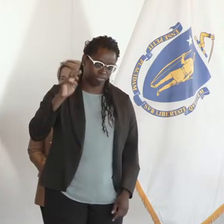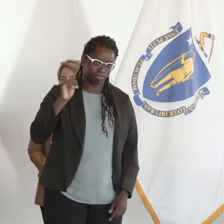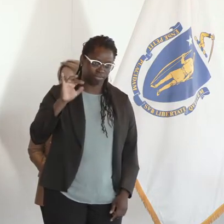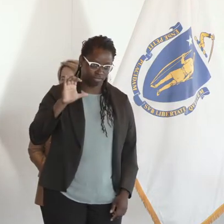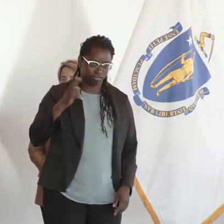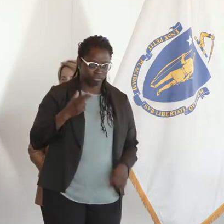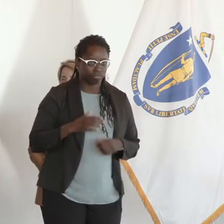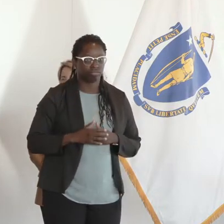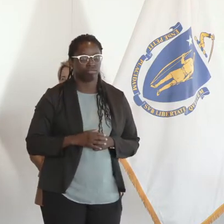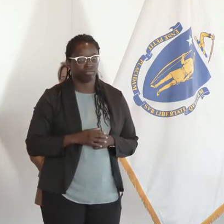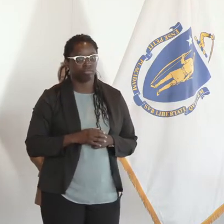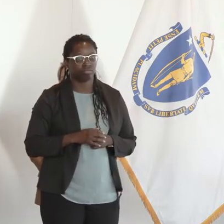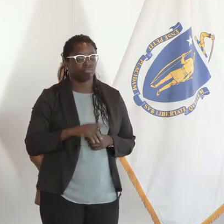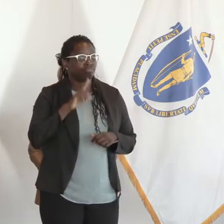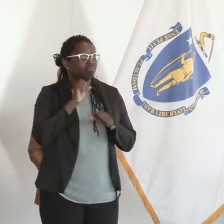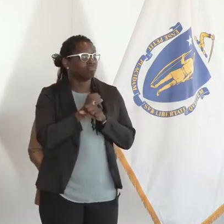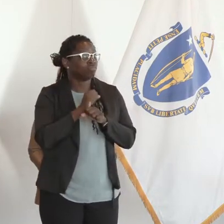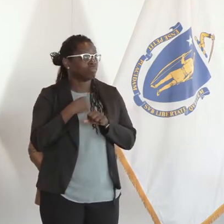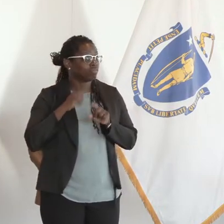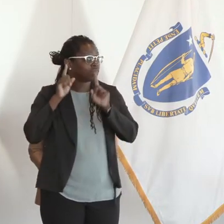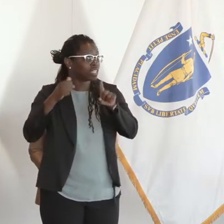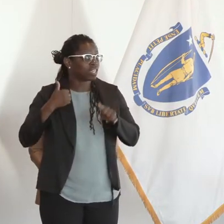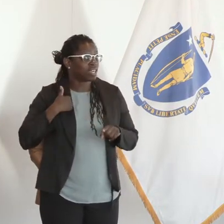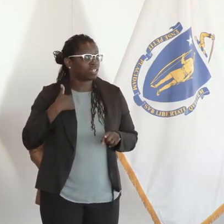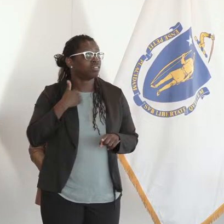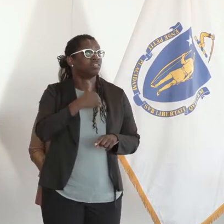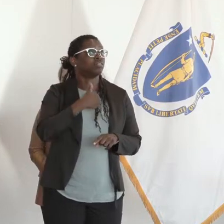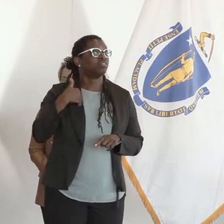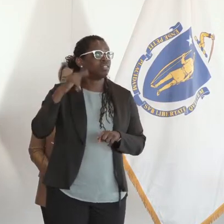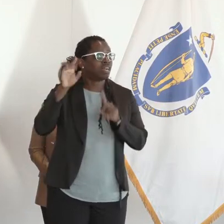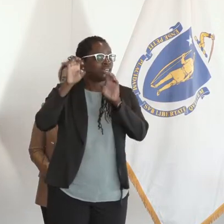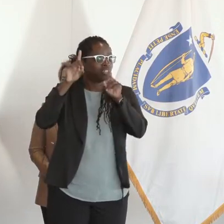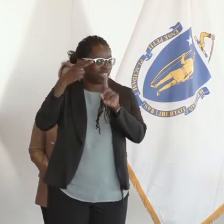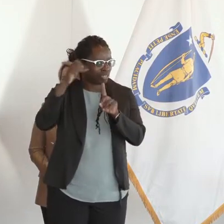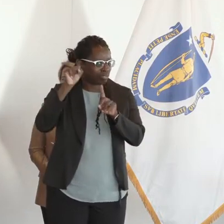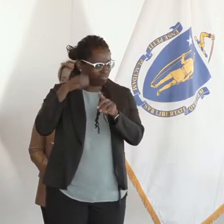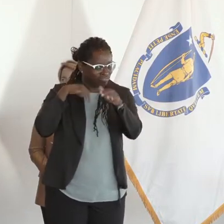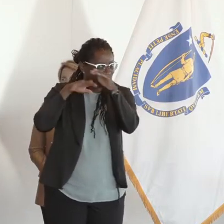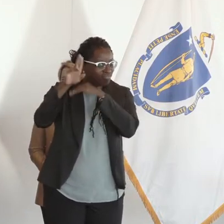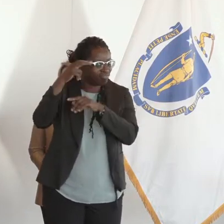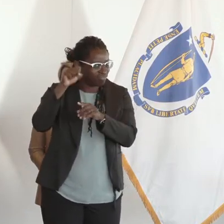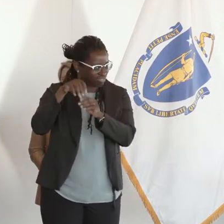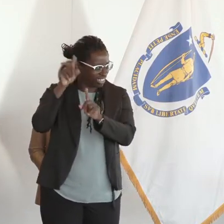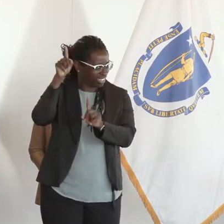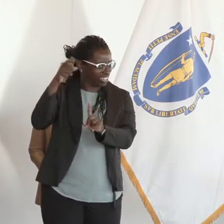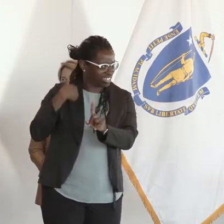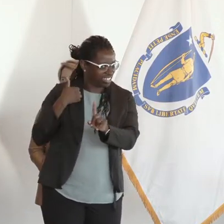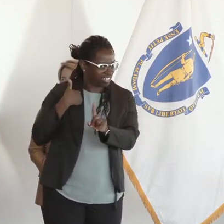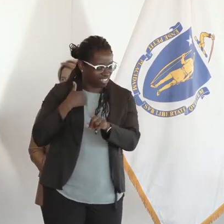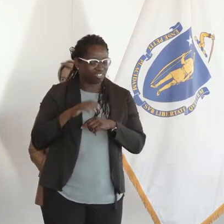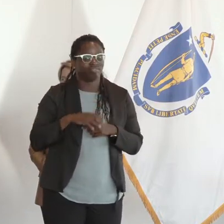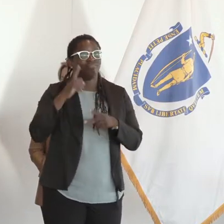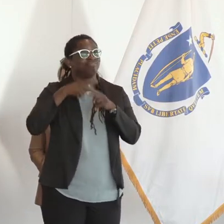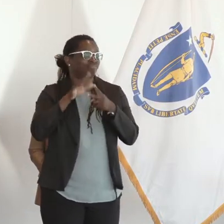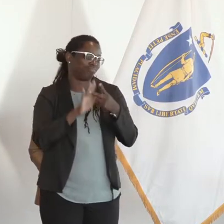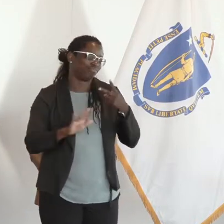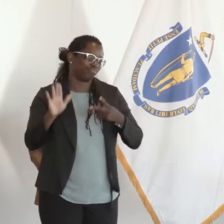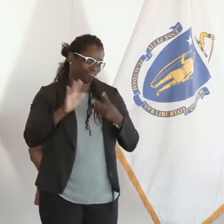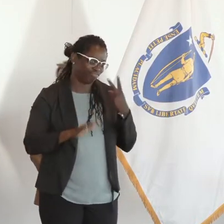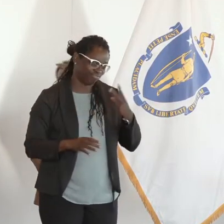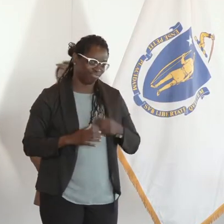Canada, specifically in Toronto, where I attended high school and college. I brought along with